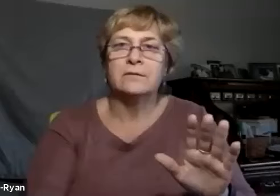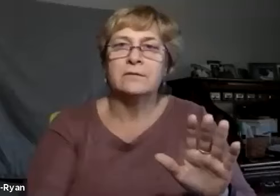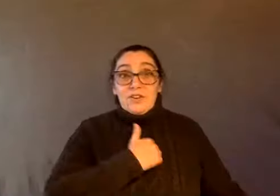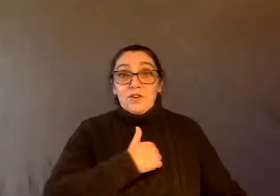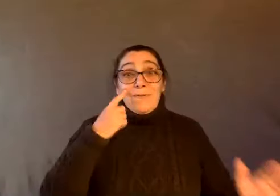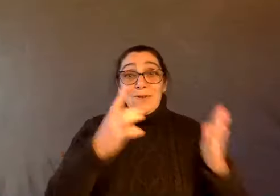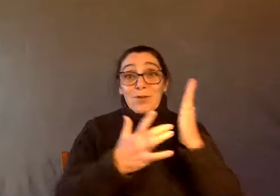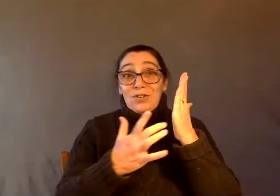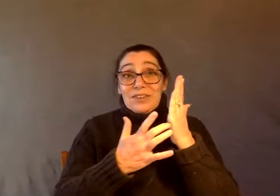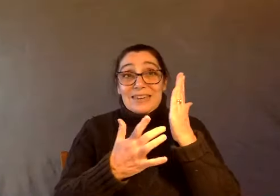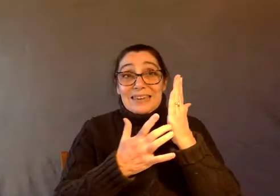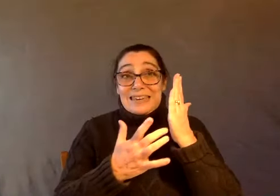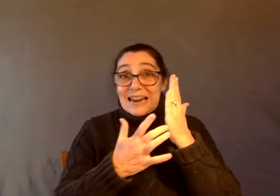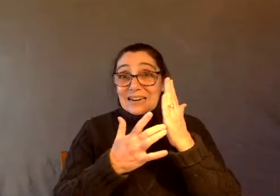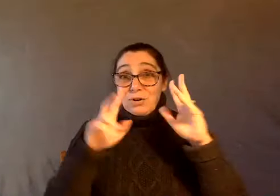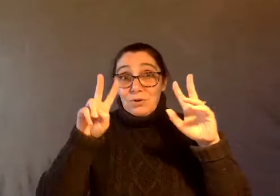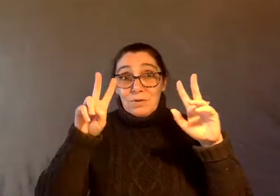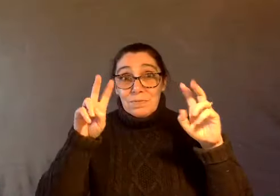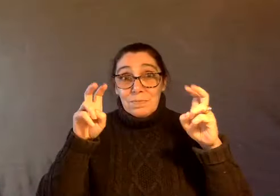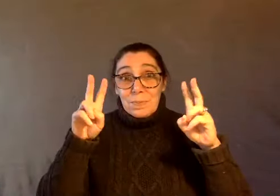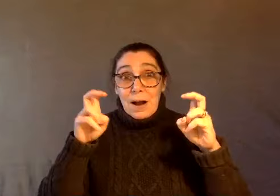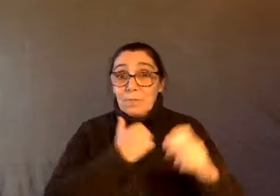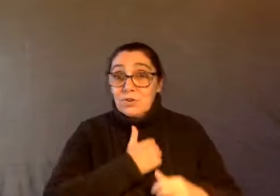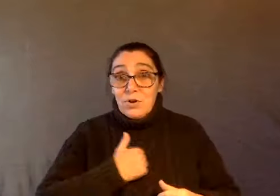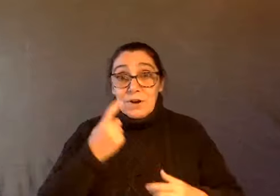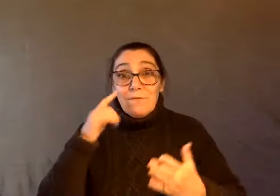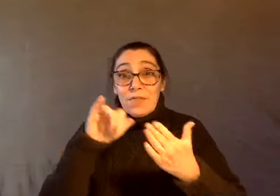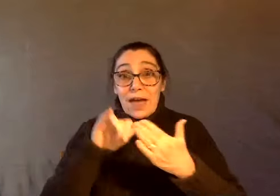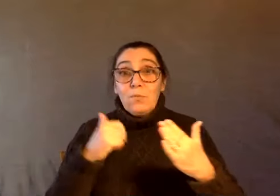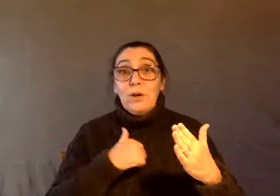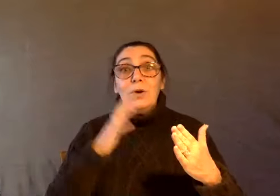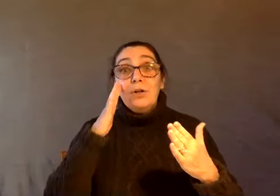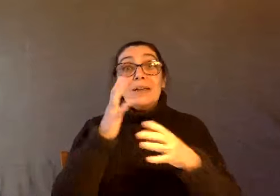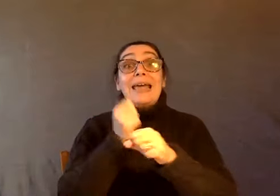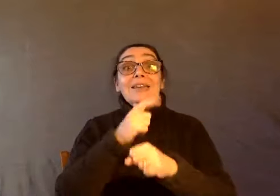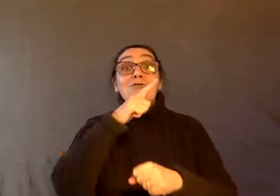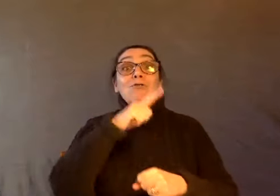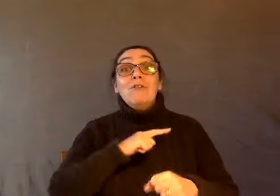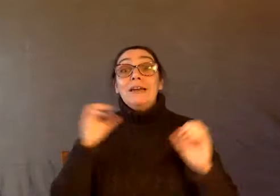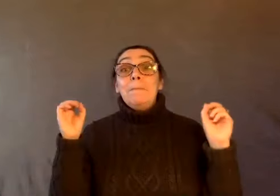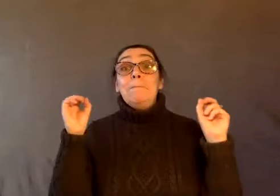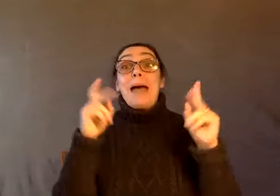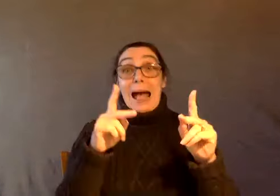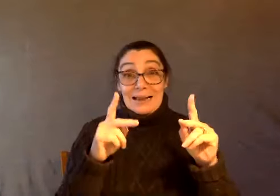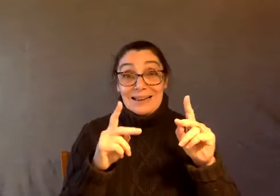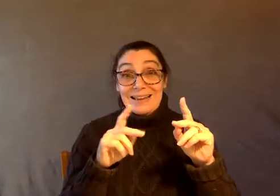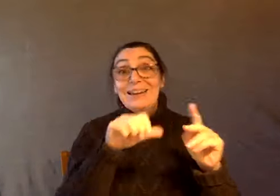Sorry for the technical problem. Sorry for that. We will get Laureen back